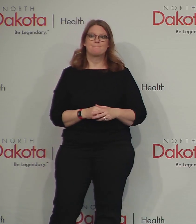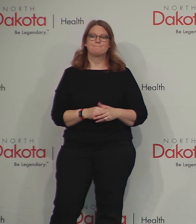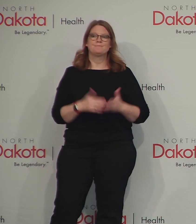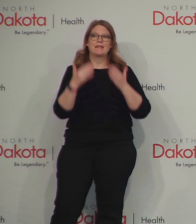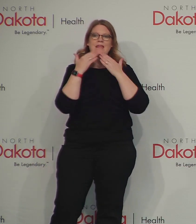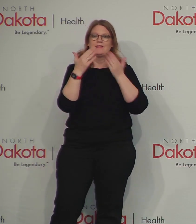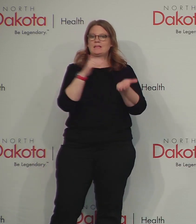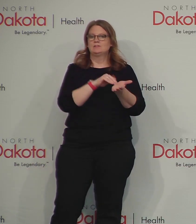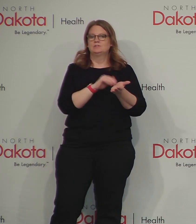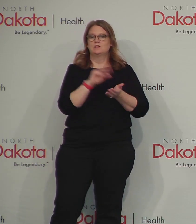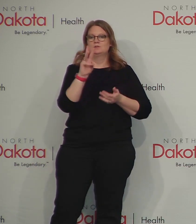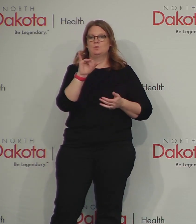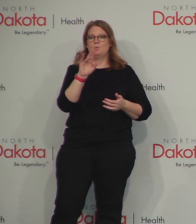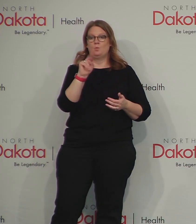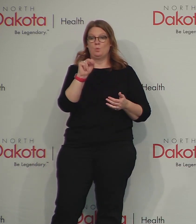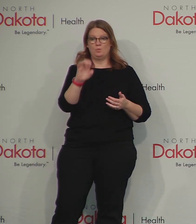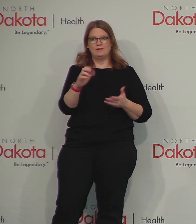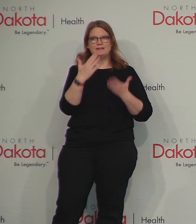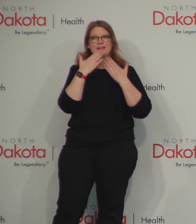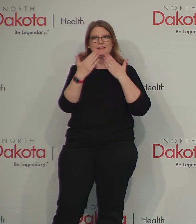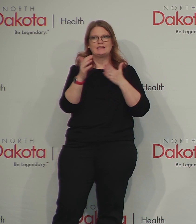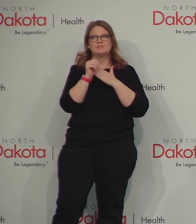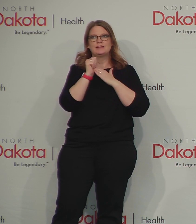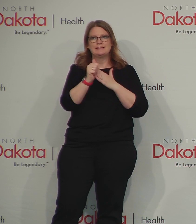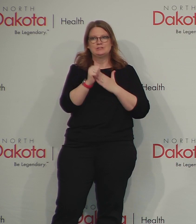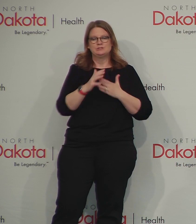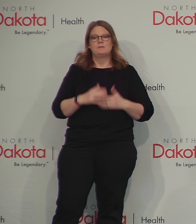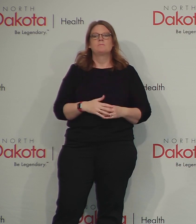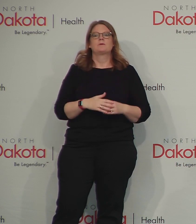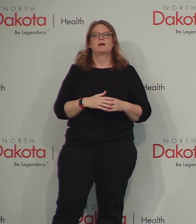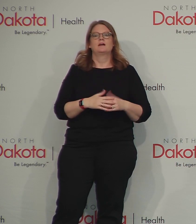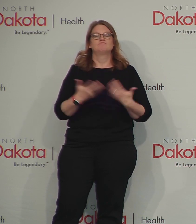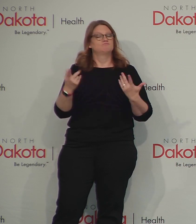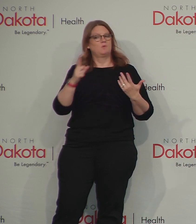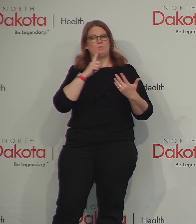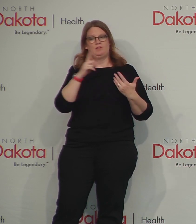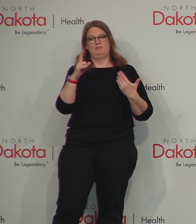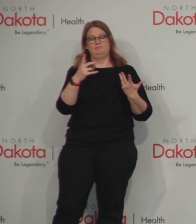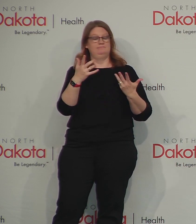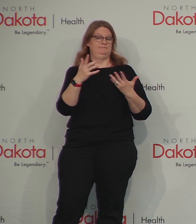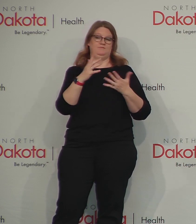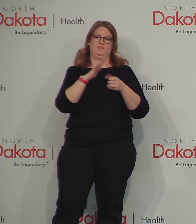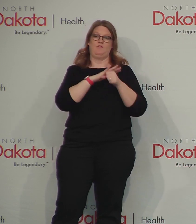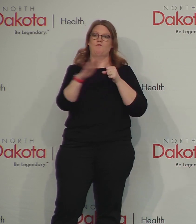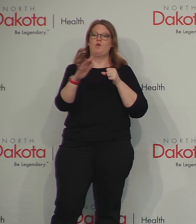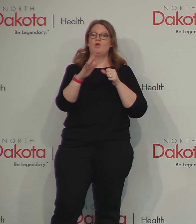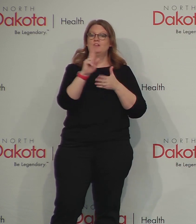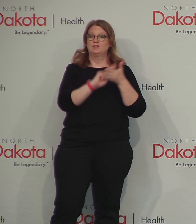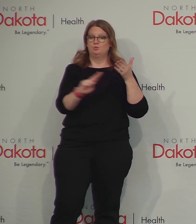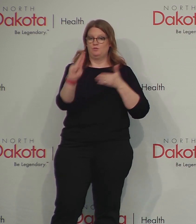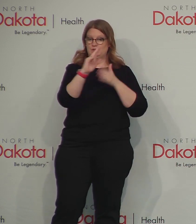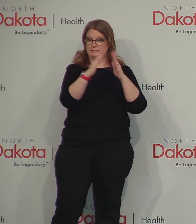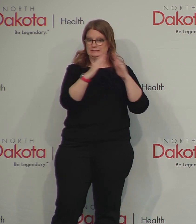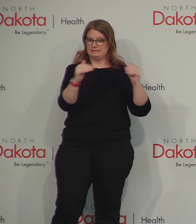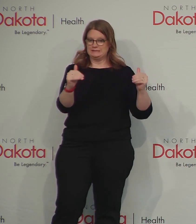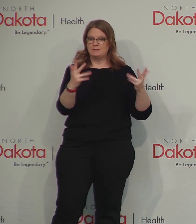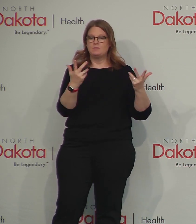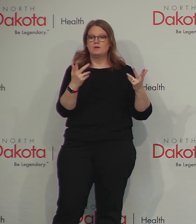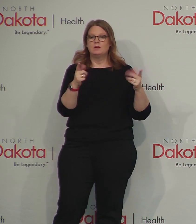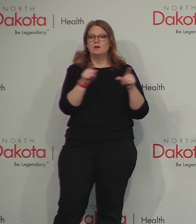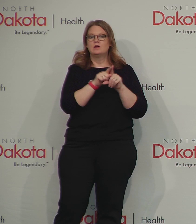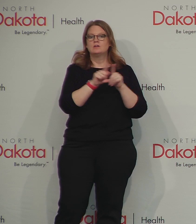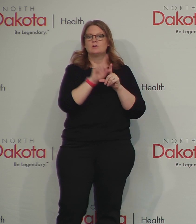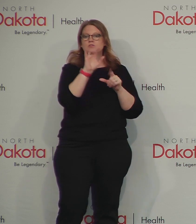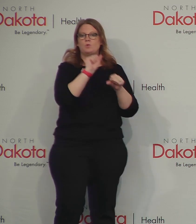Thank you, Dr. Wynne. Thanks for your leadership and across the whole university system, as well as your